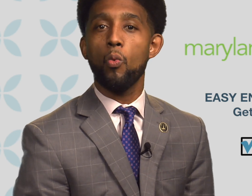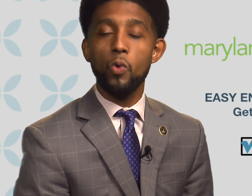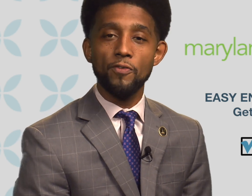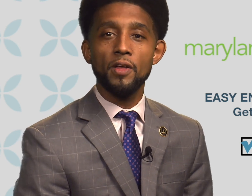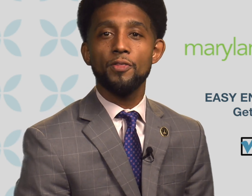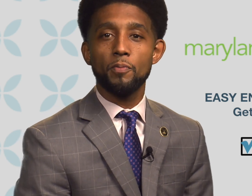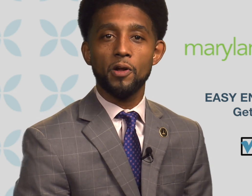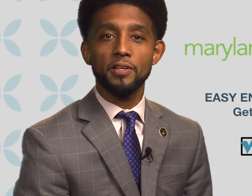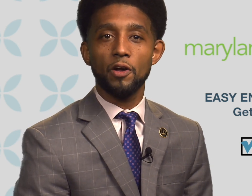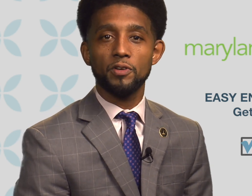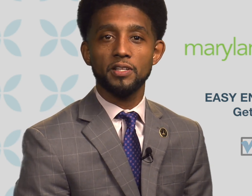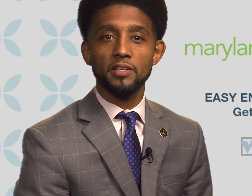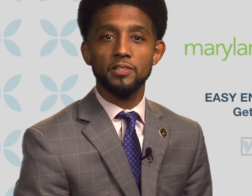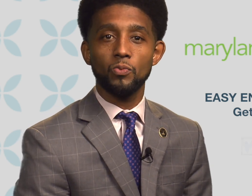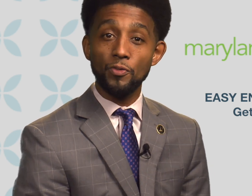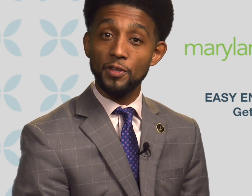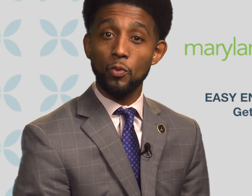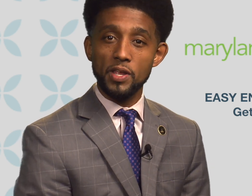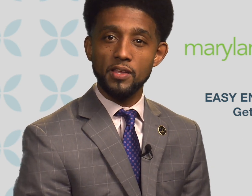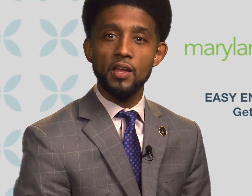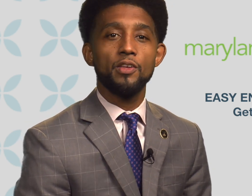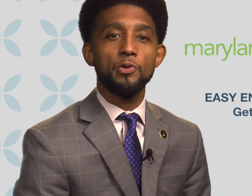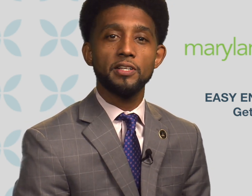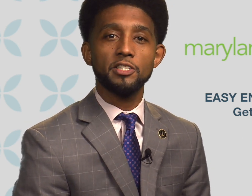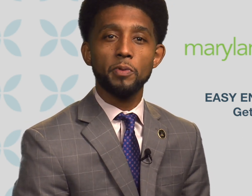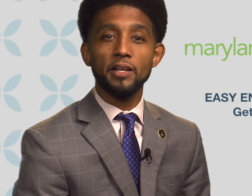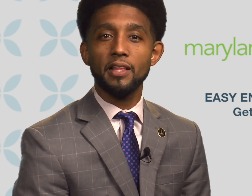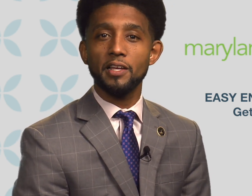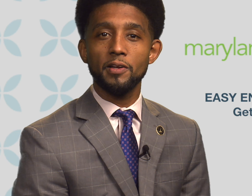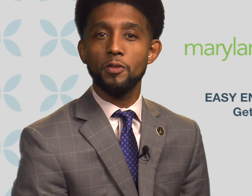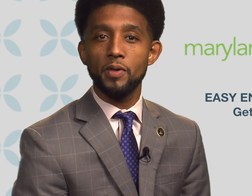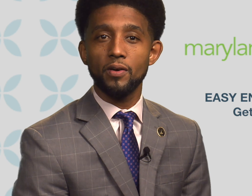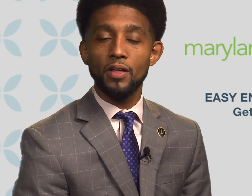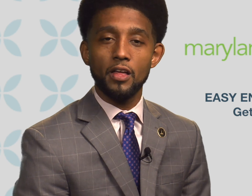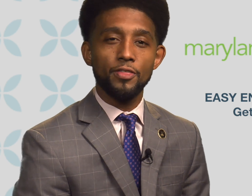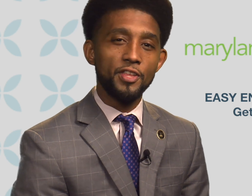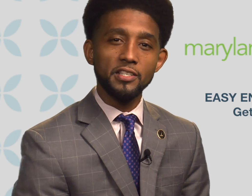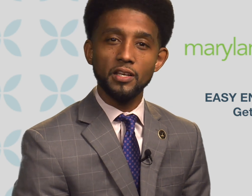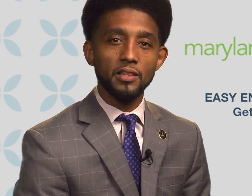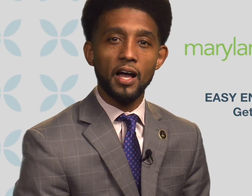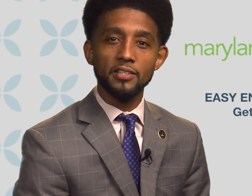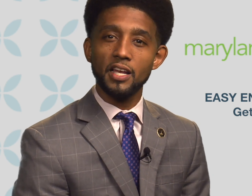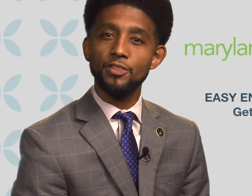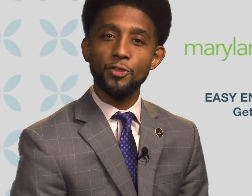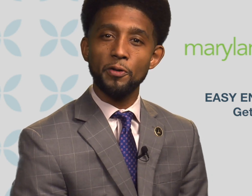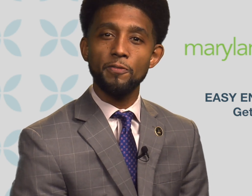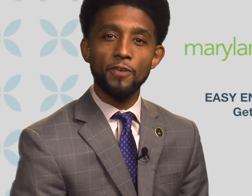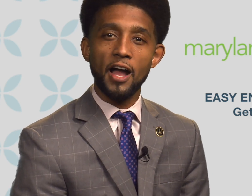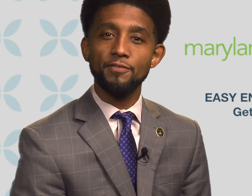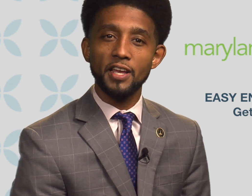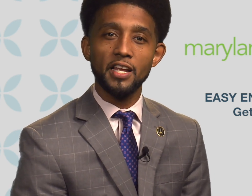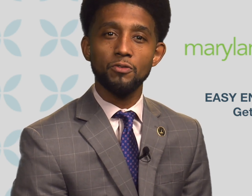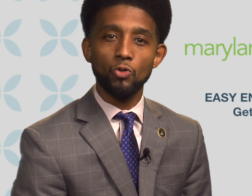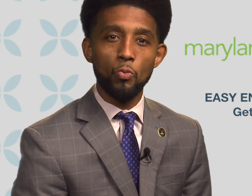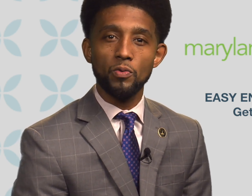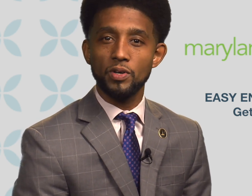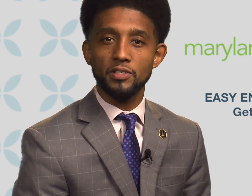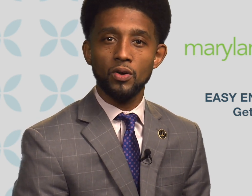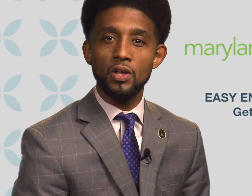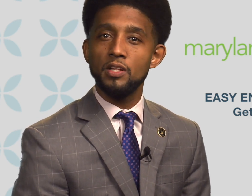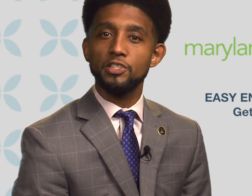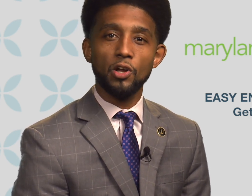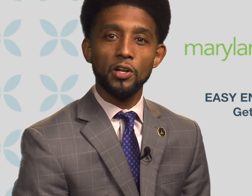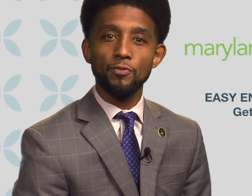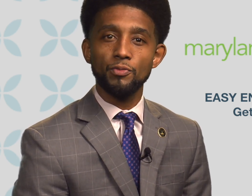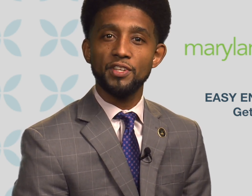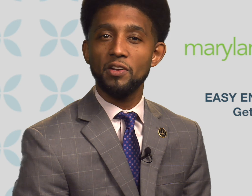information with the Maryland Health Connection. Within a week, you can expect a letter in the mail. This unlocks a 35-day enrollment